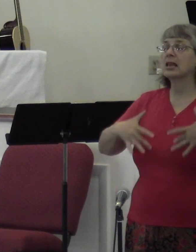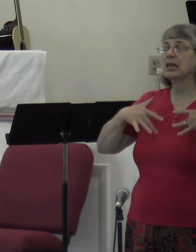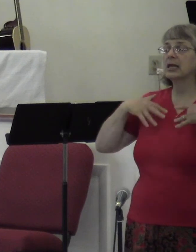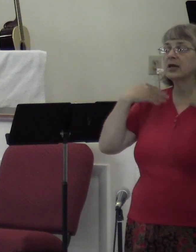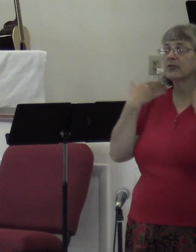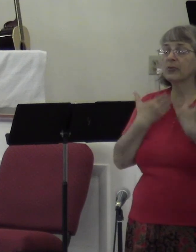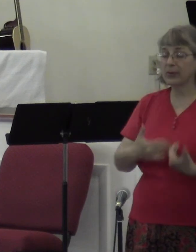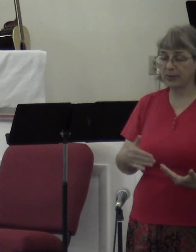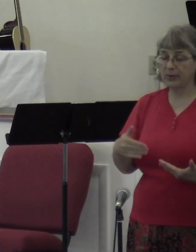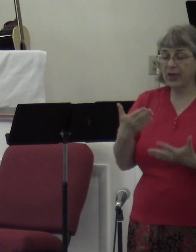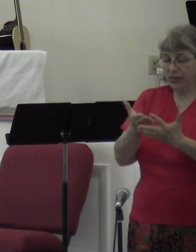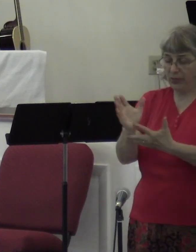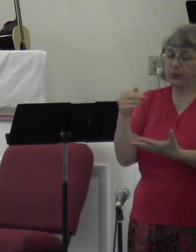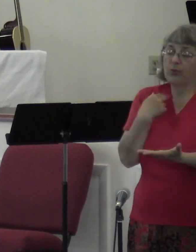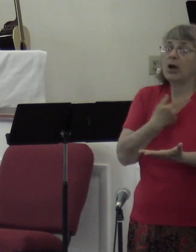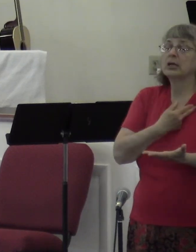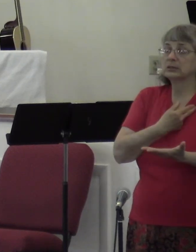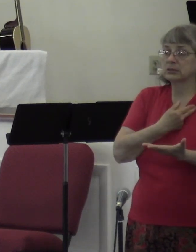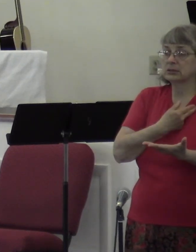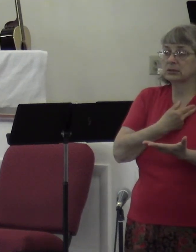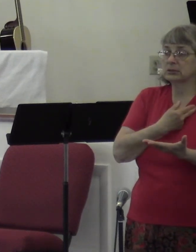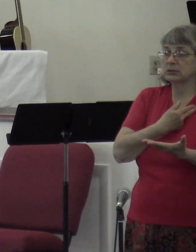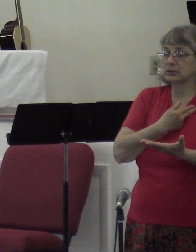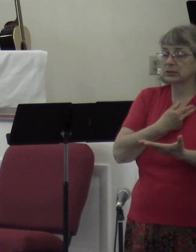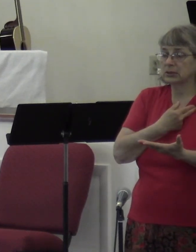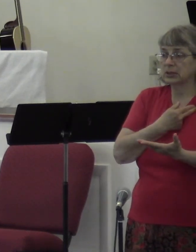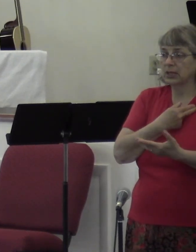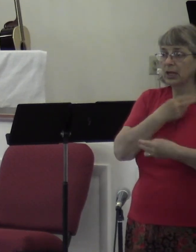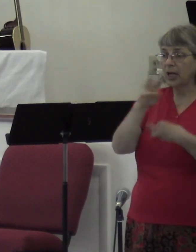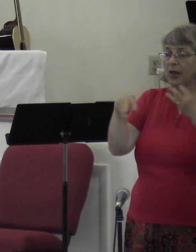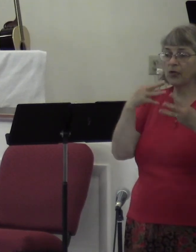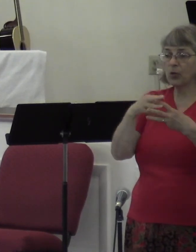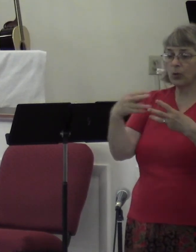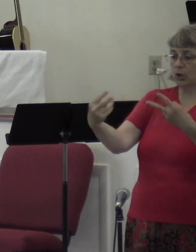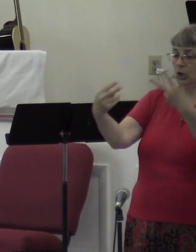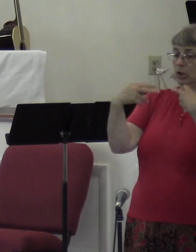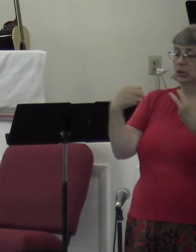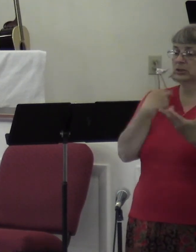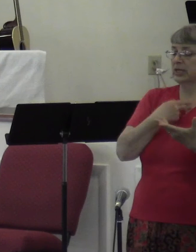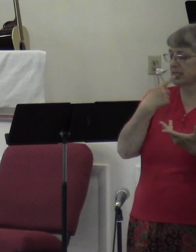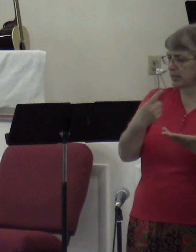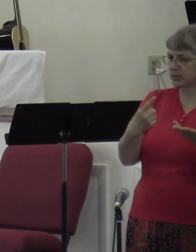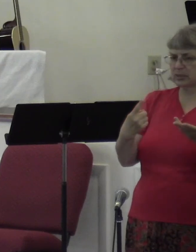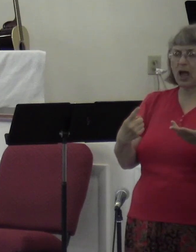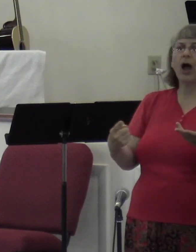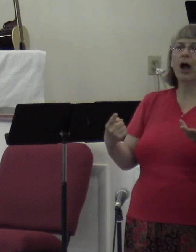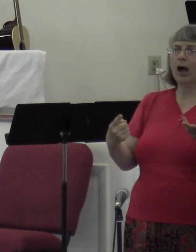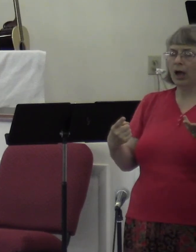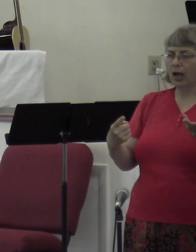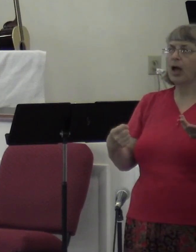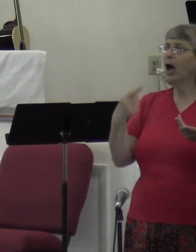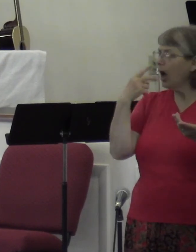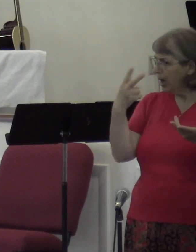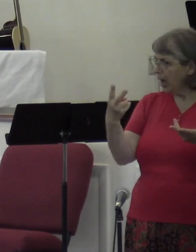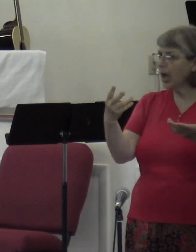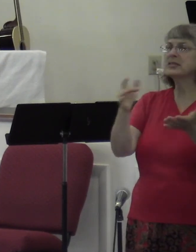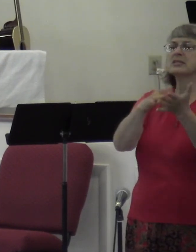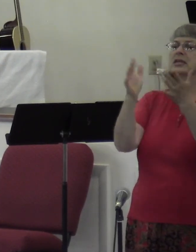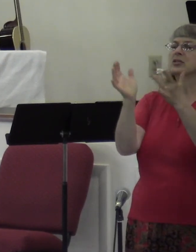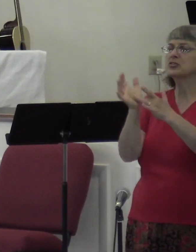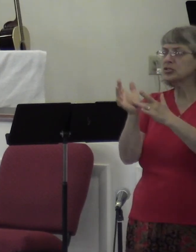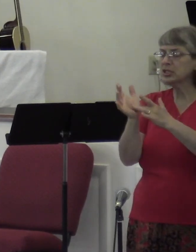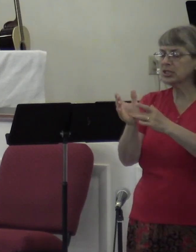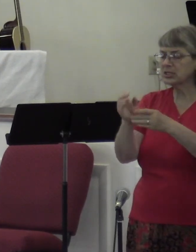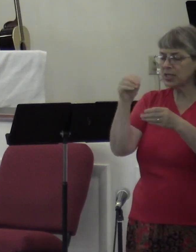live in and through us. And when the world looks at us, they'll say, I see